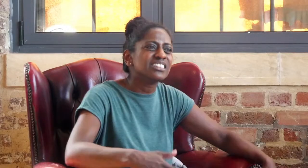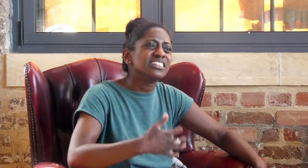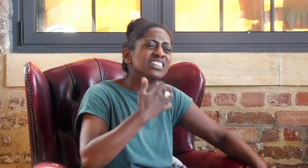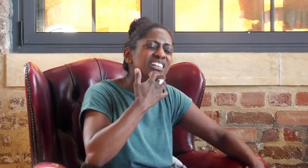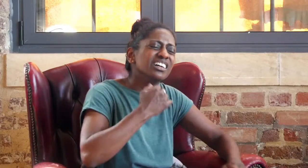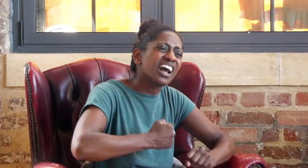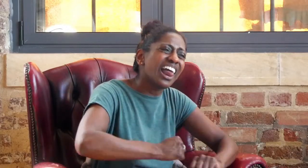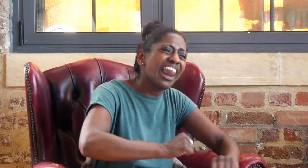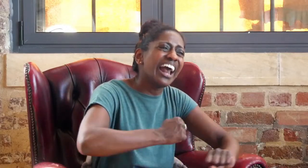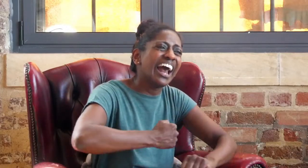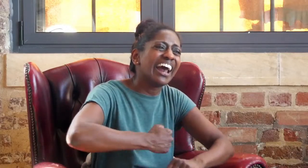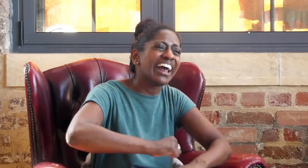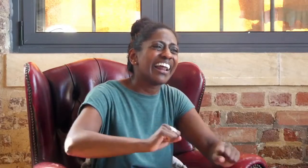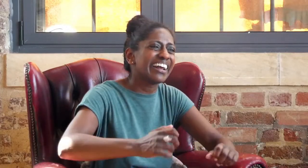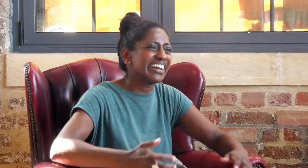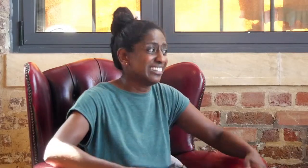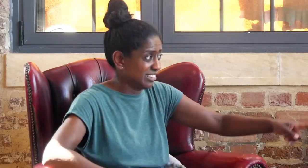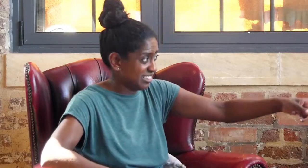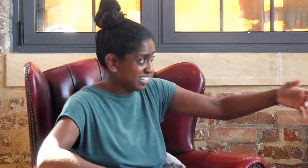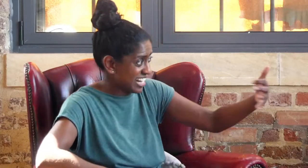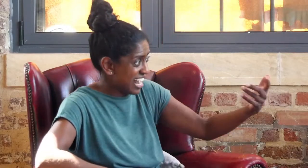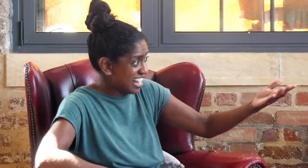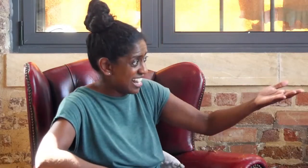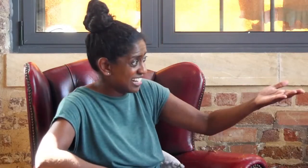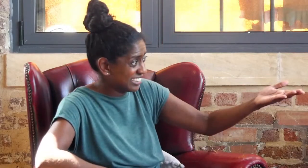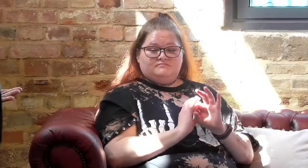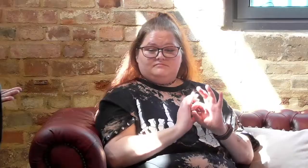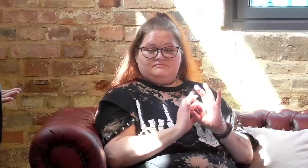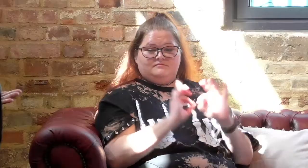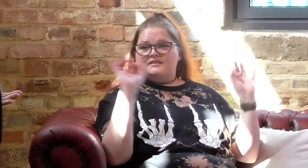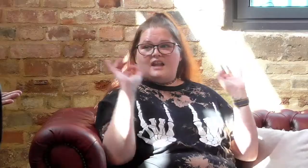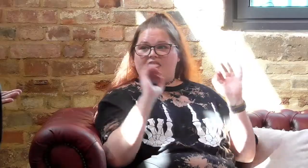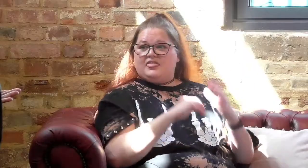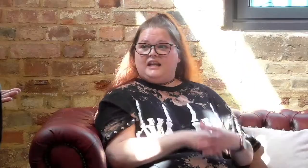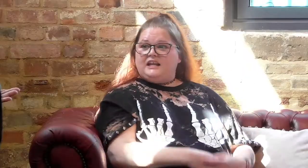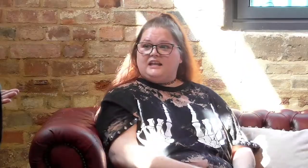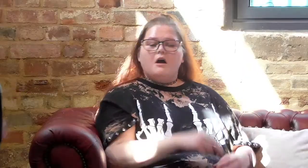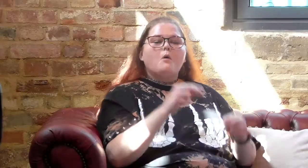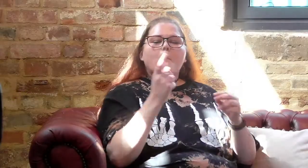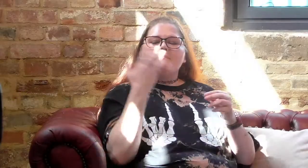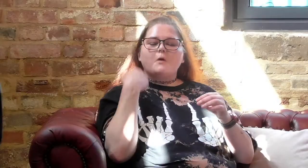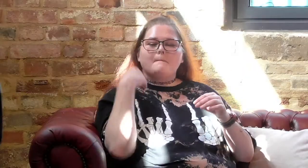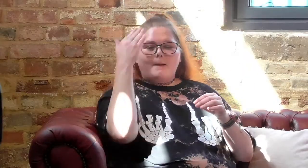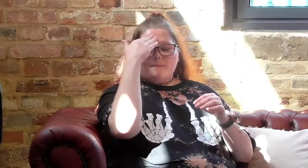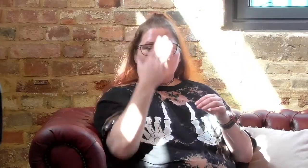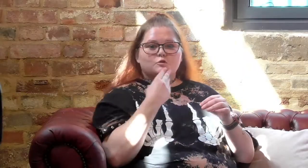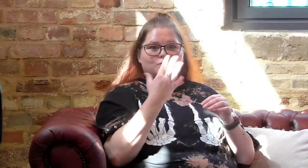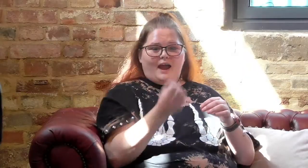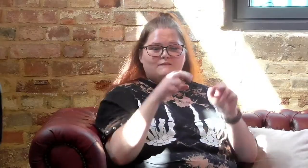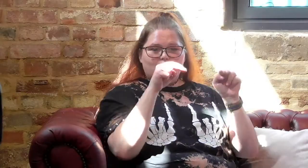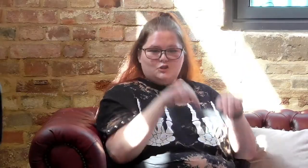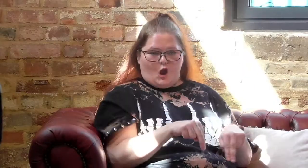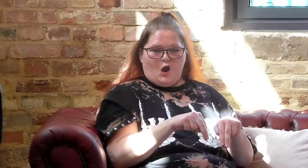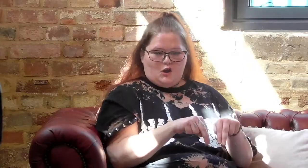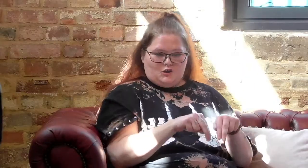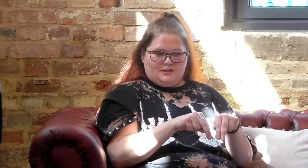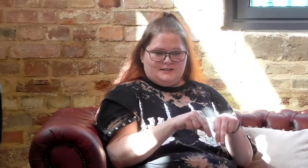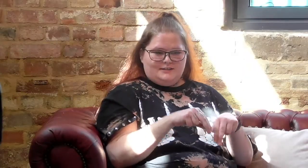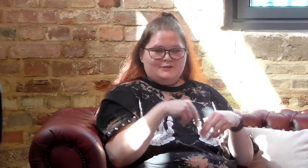same, like imagine if you arrive home tired and there's a huge mess that you've then got to clean. Oh, What I think about you've got to love both. No, my cats don't do that. We